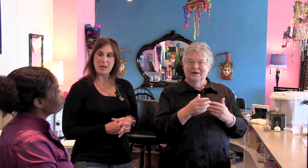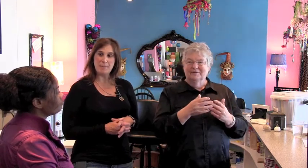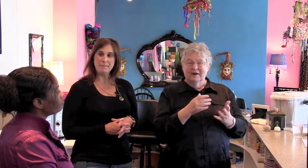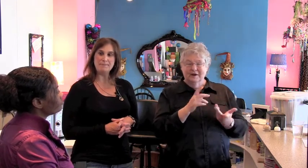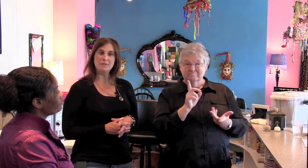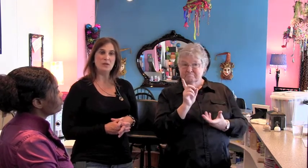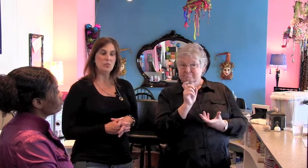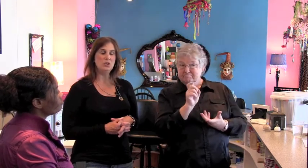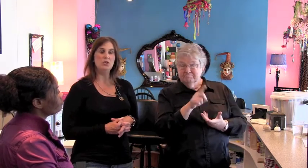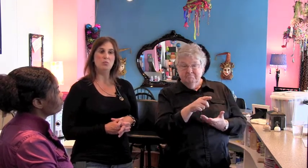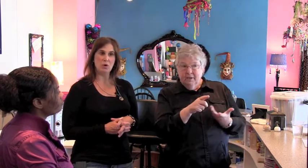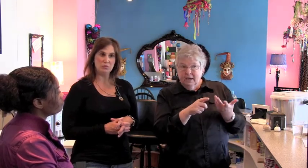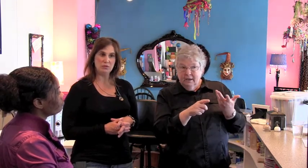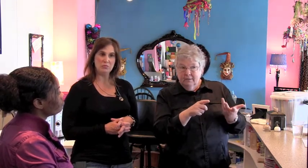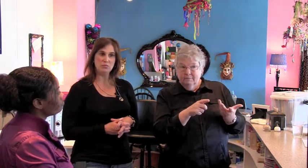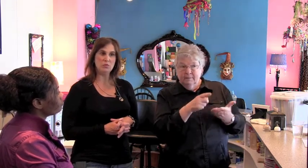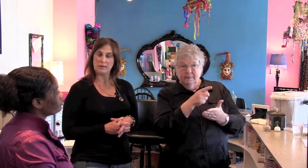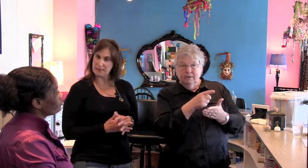ask them,